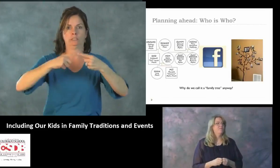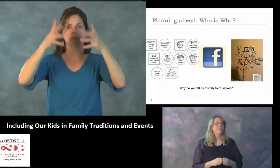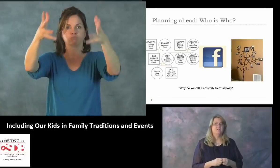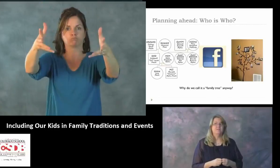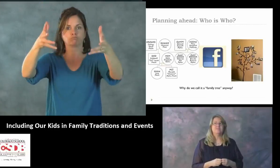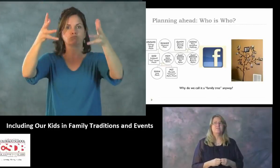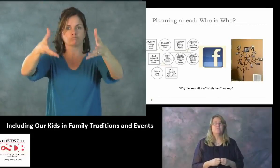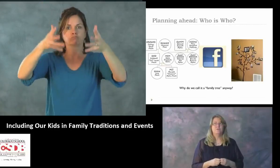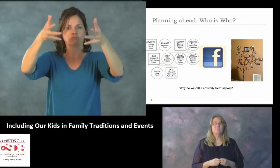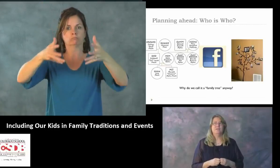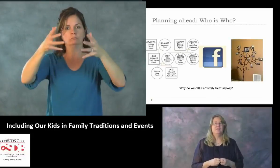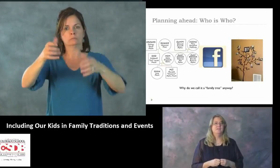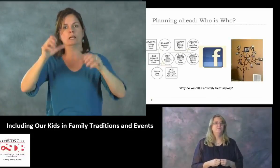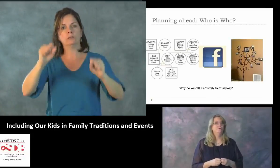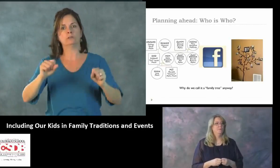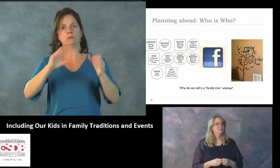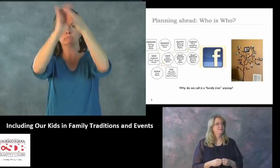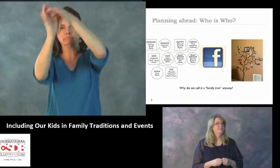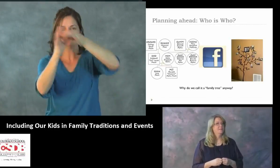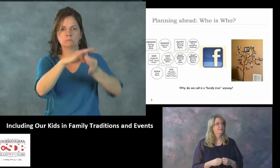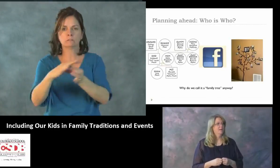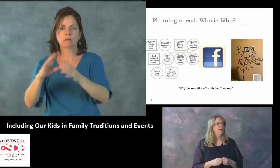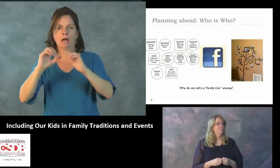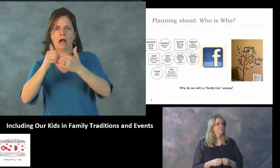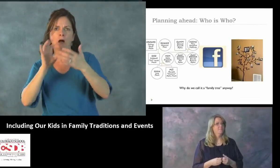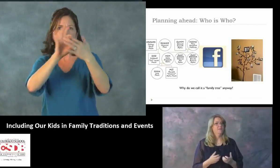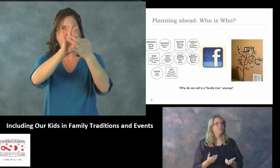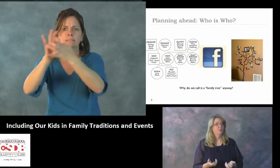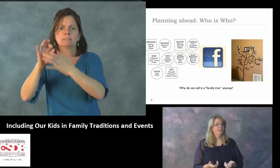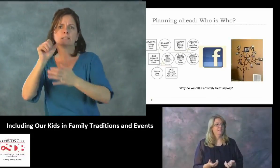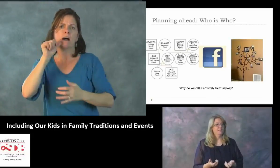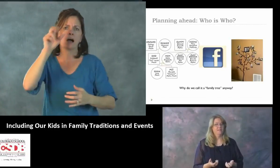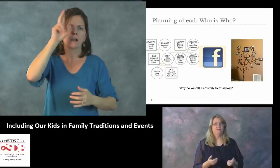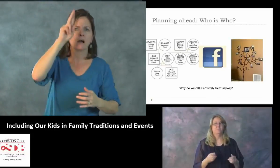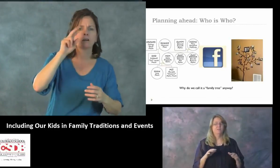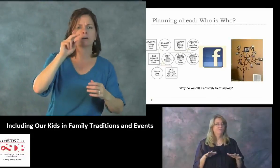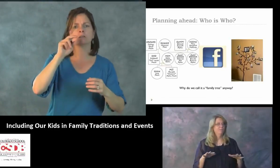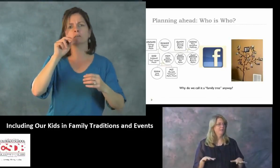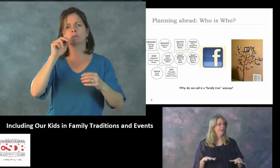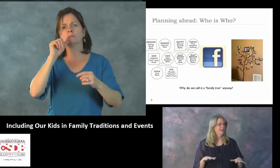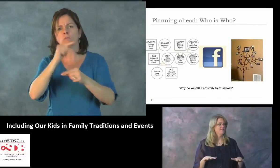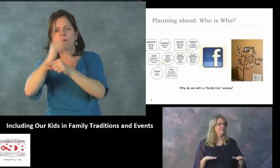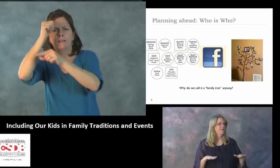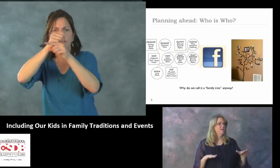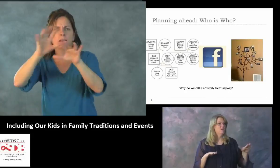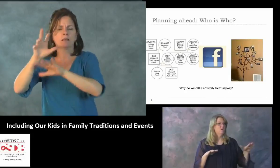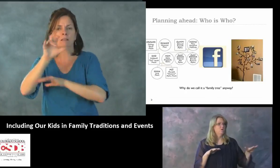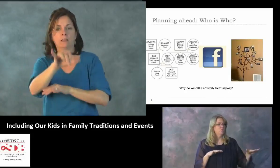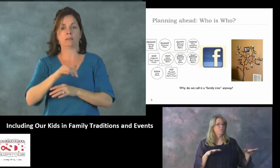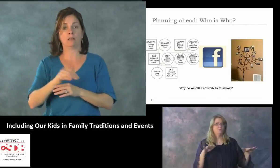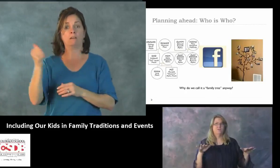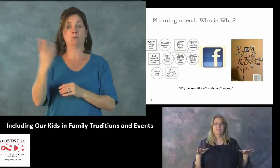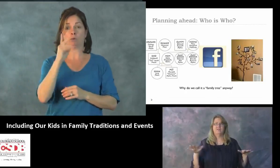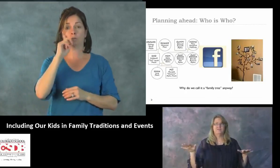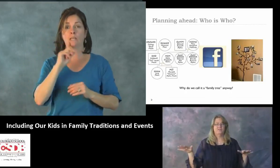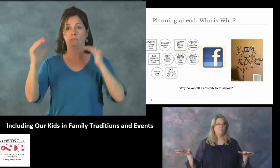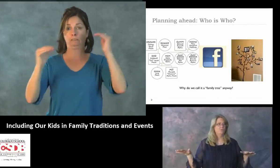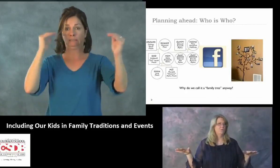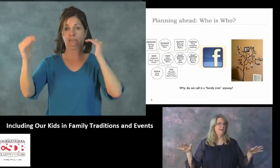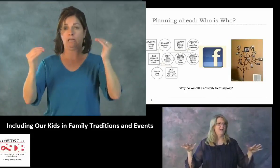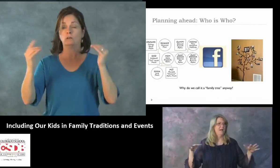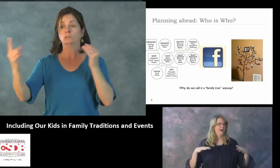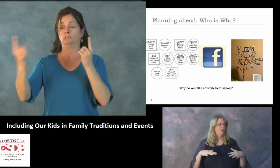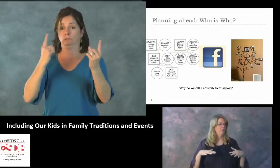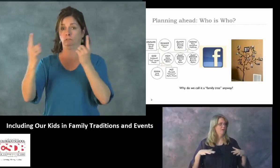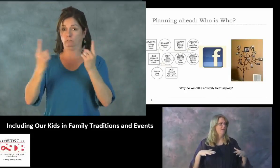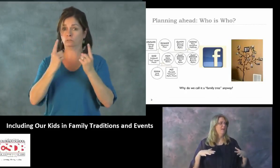few deaf adults who told me, it wasn't until I was in my 20s that I really realized who was related to who